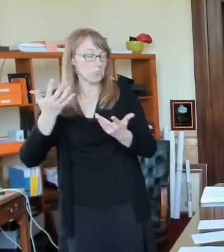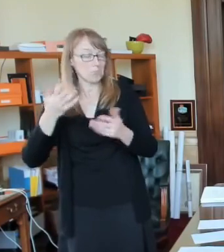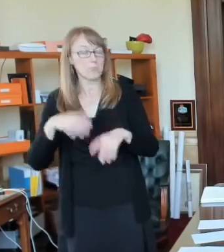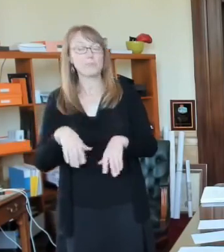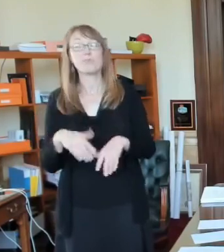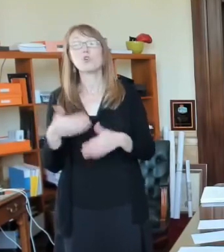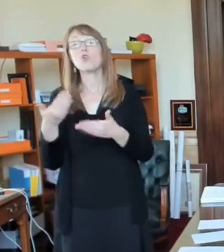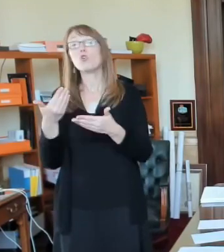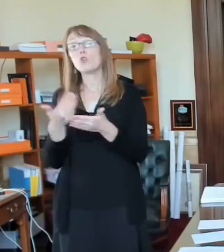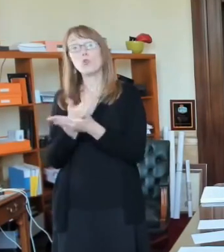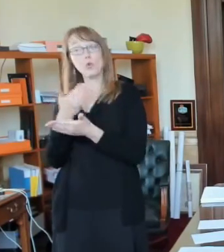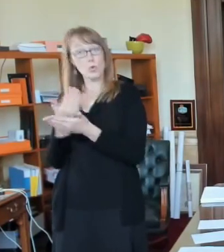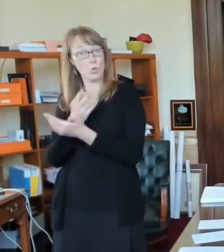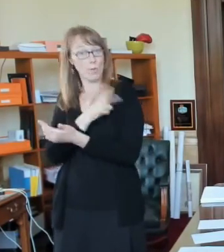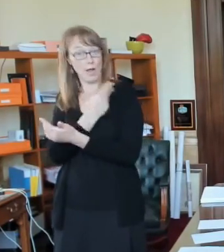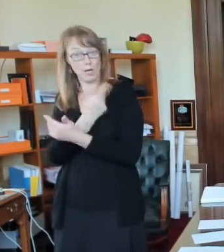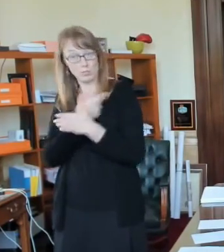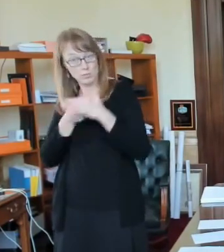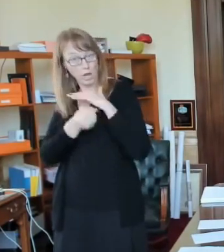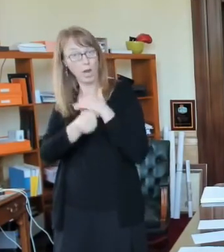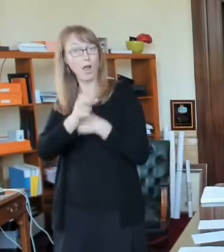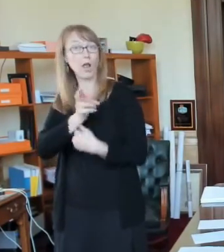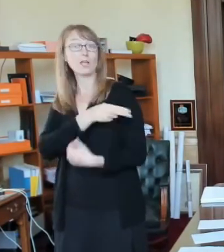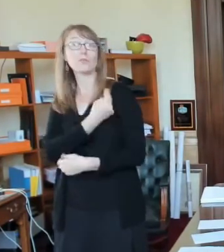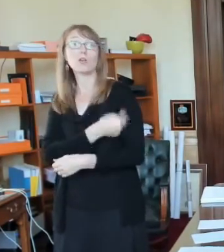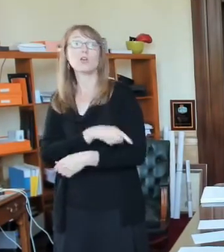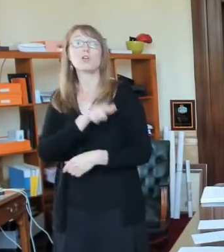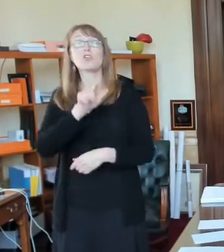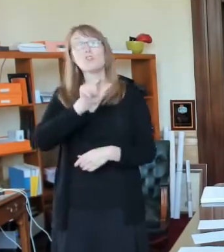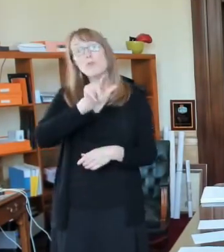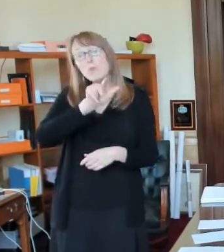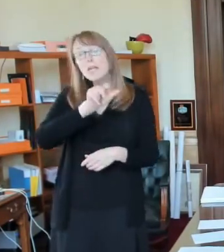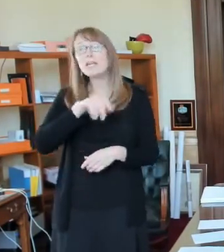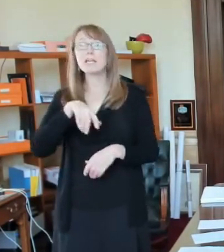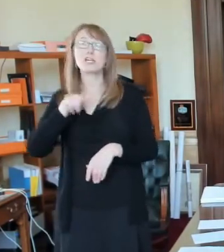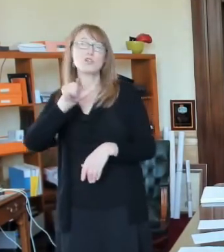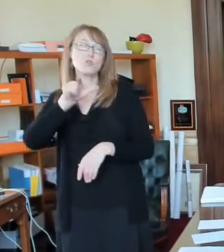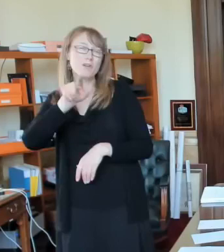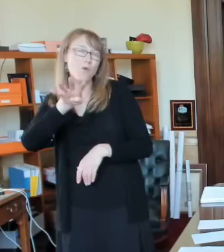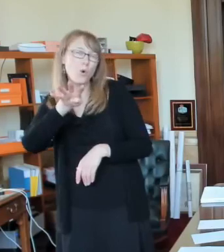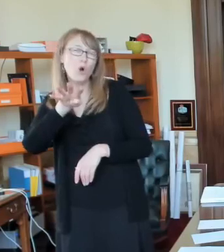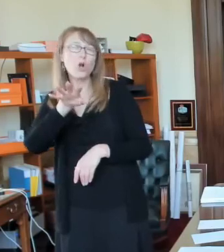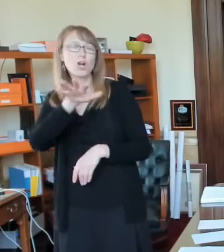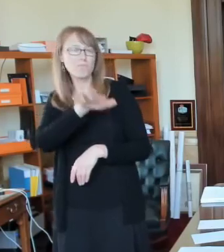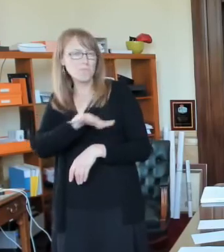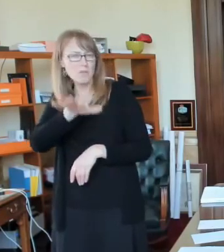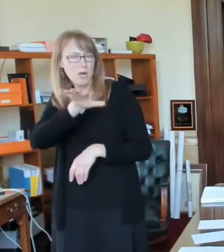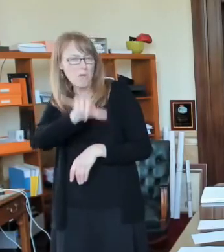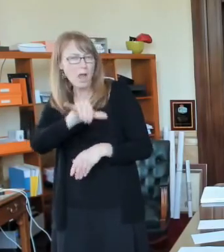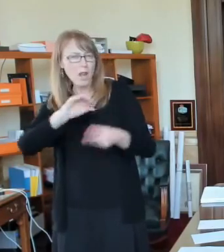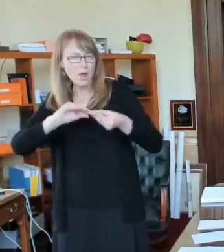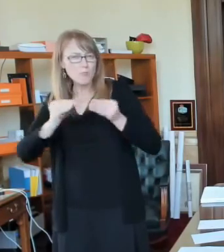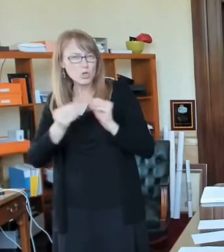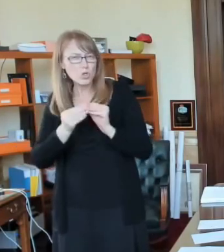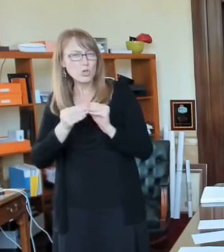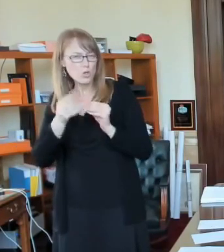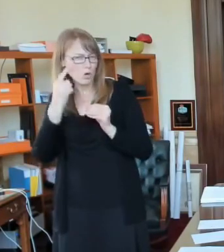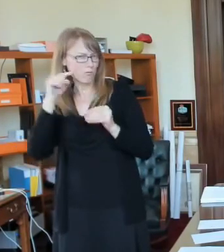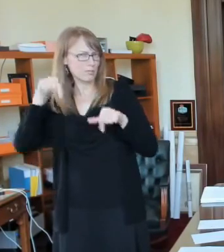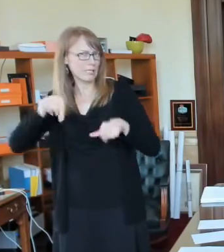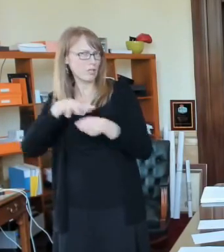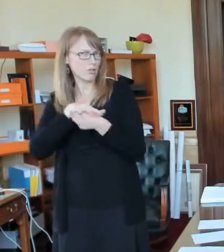new patients admitted, 23 people, 24 people, and this is in the region. And so